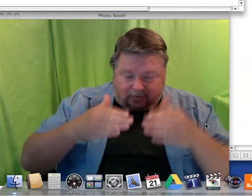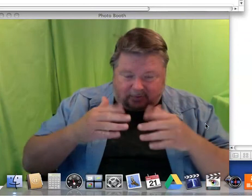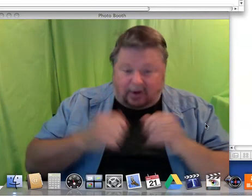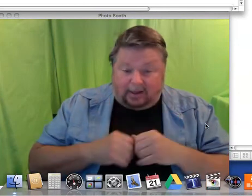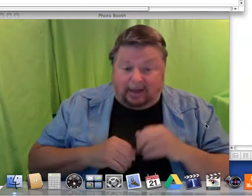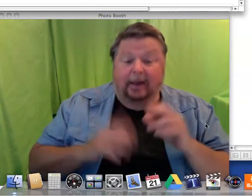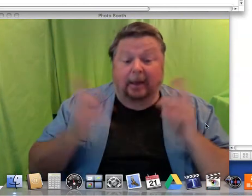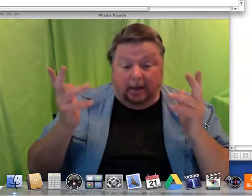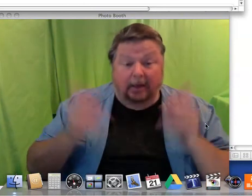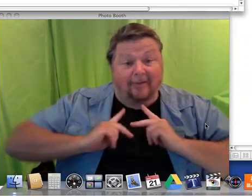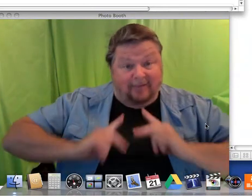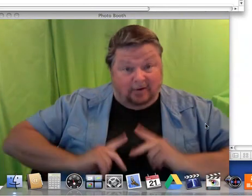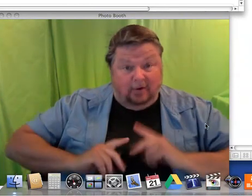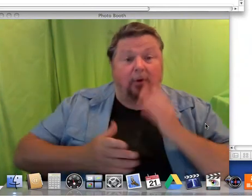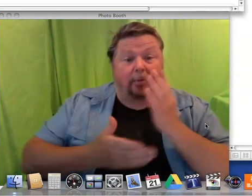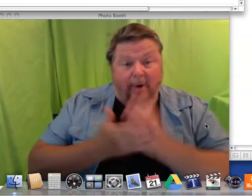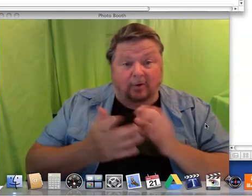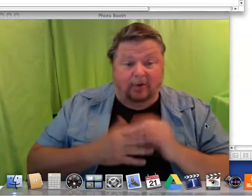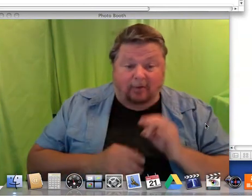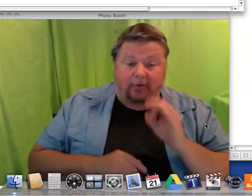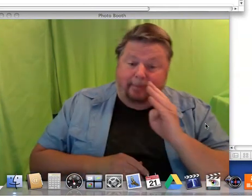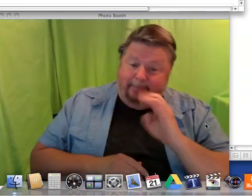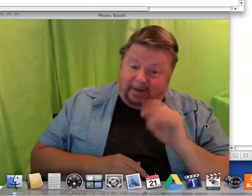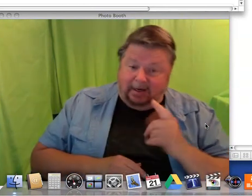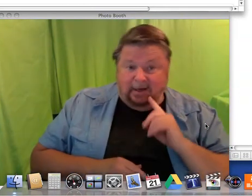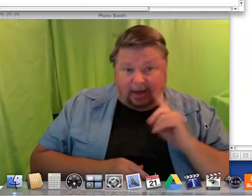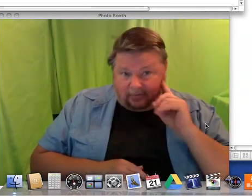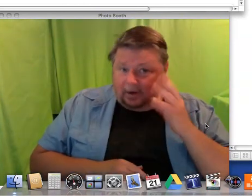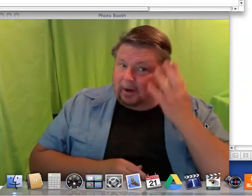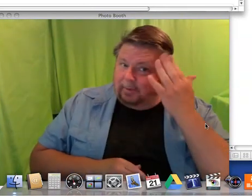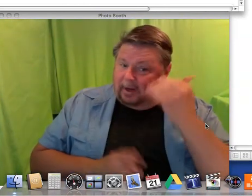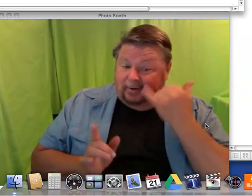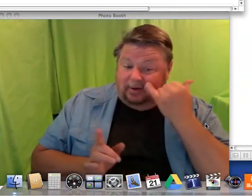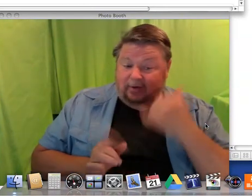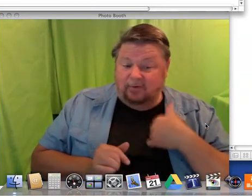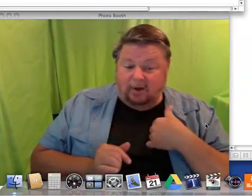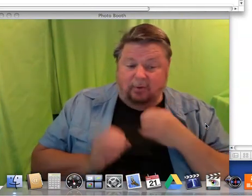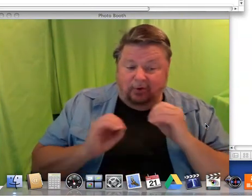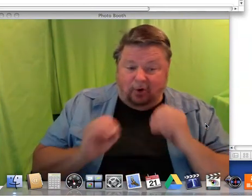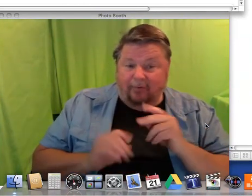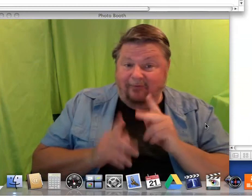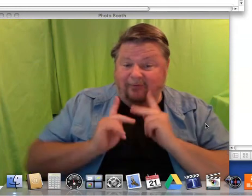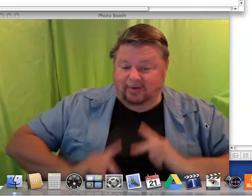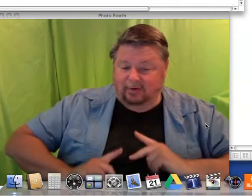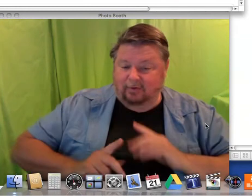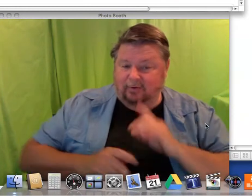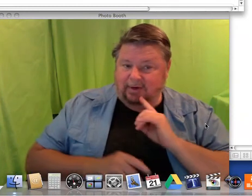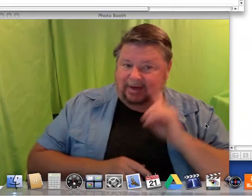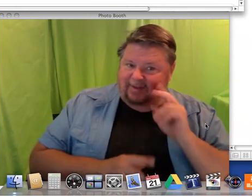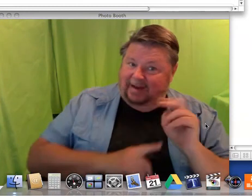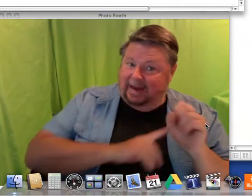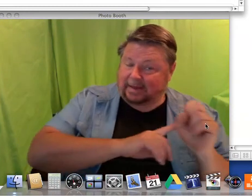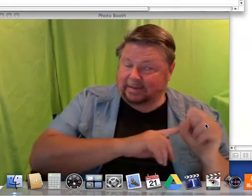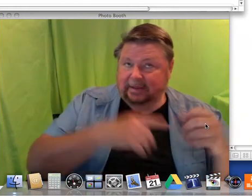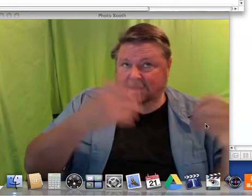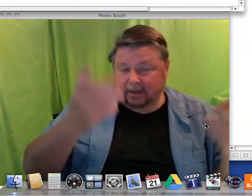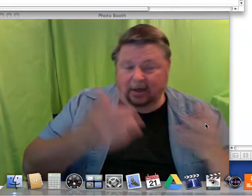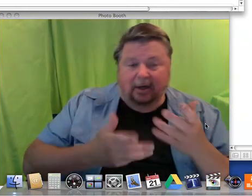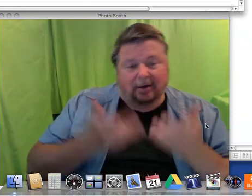focuses on the physical parts of being deaf, because if there was no physical